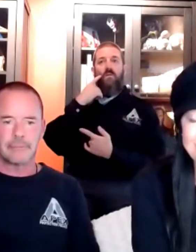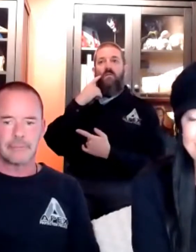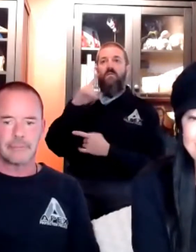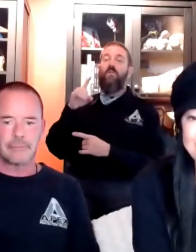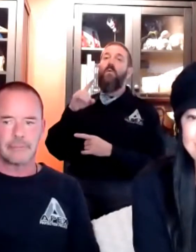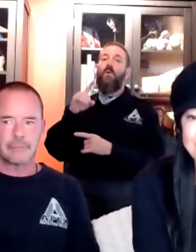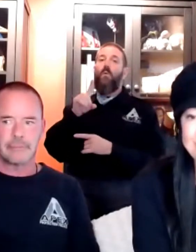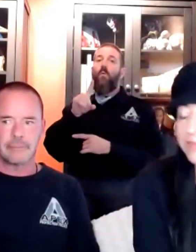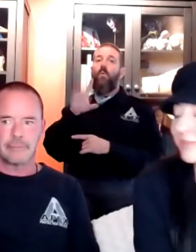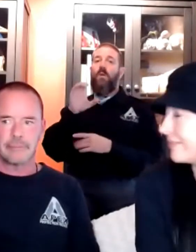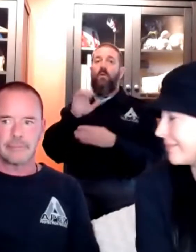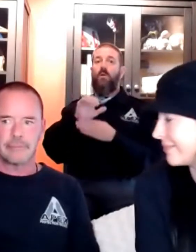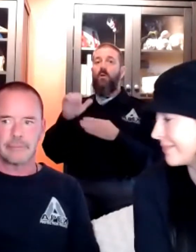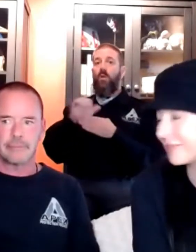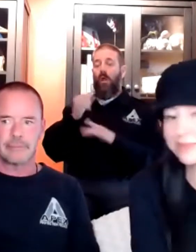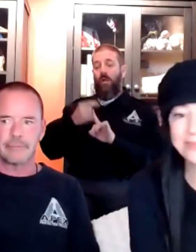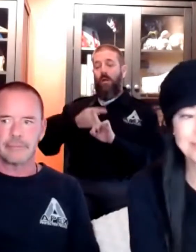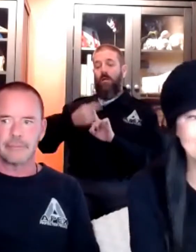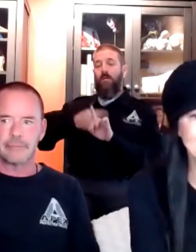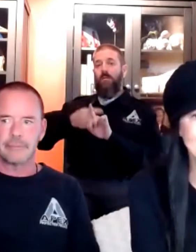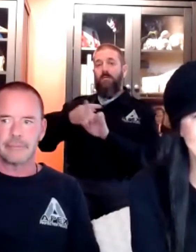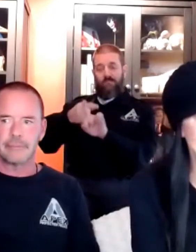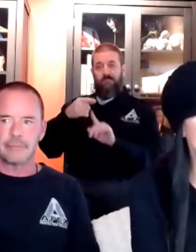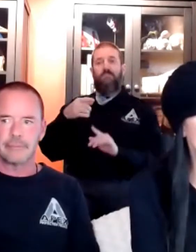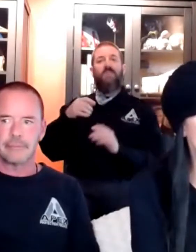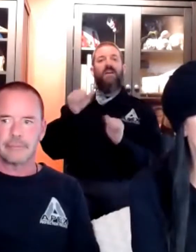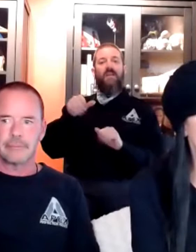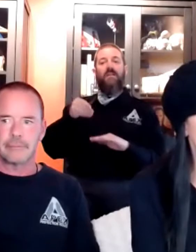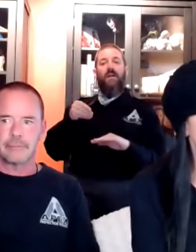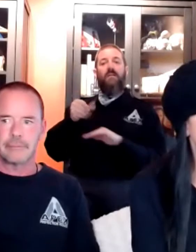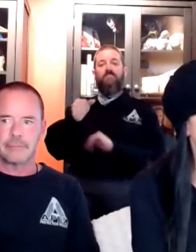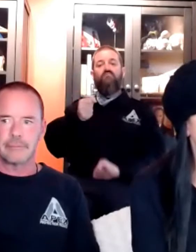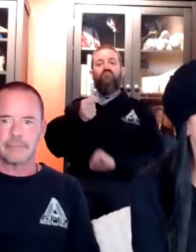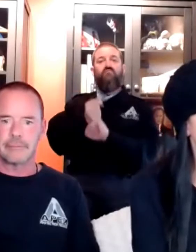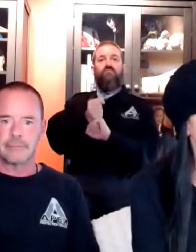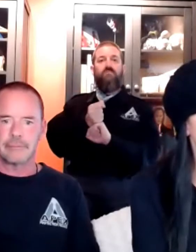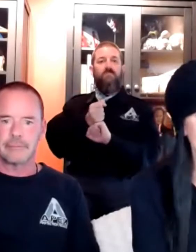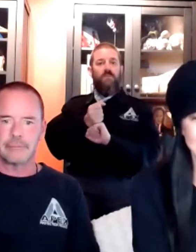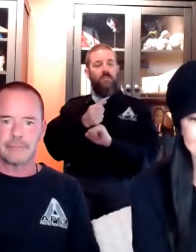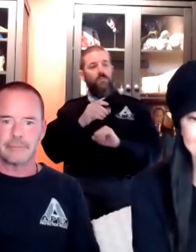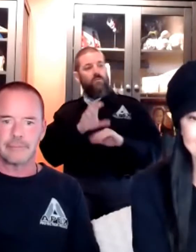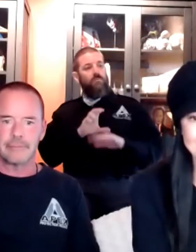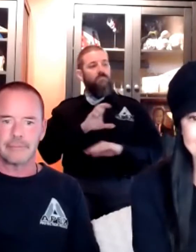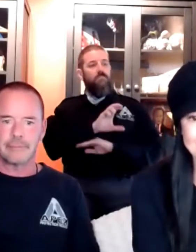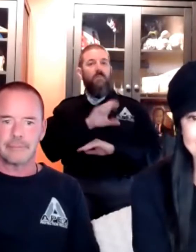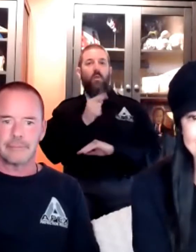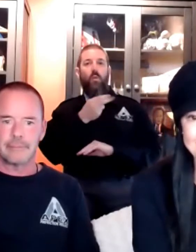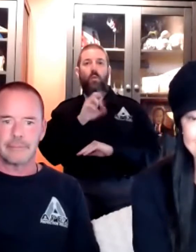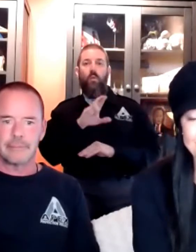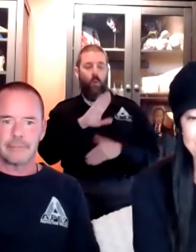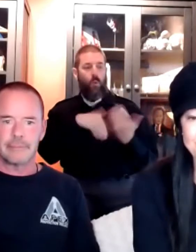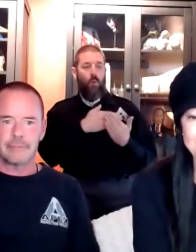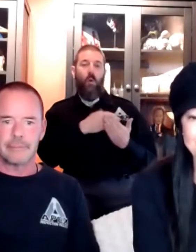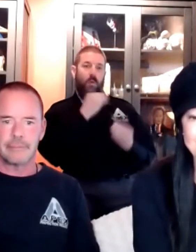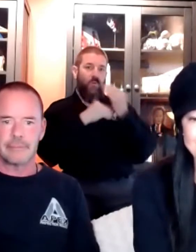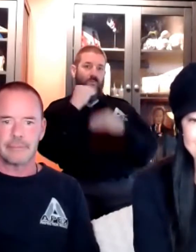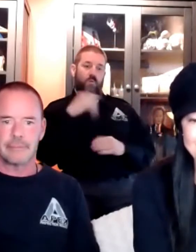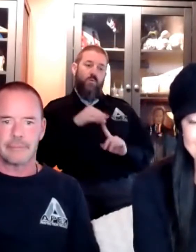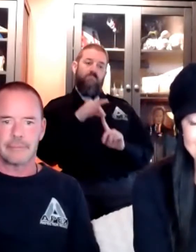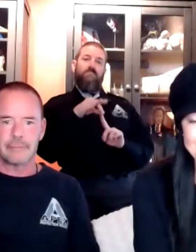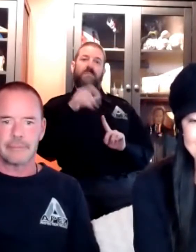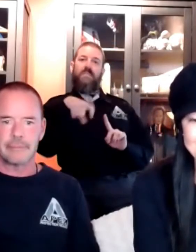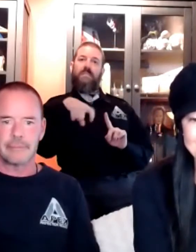help fund Apex directly to give Thor all that special food that he needs so that he's a happy, healthy